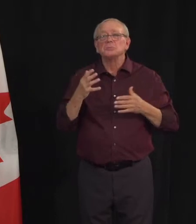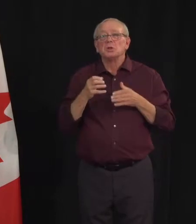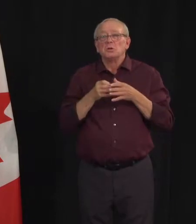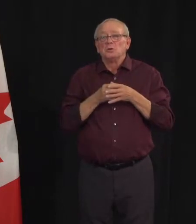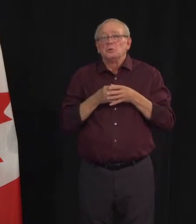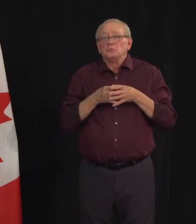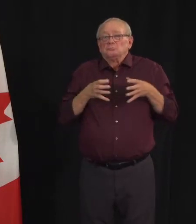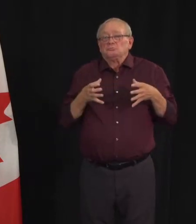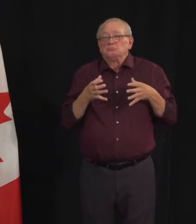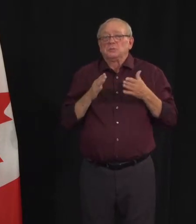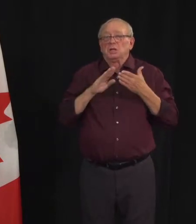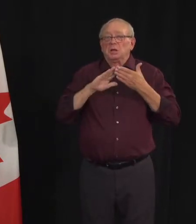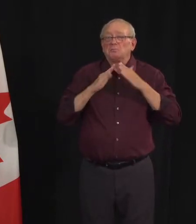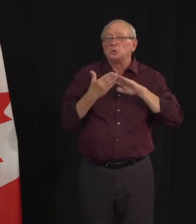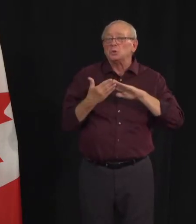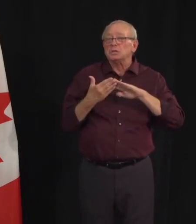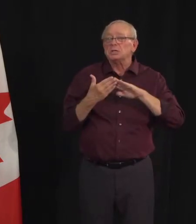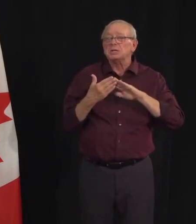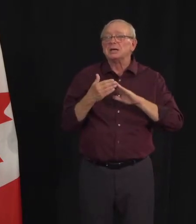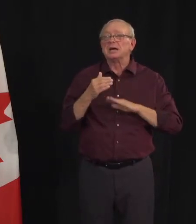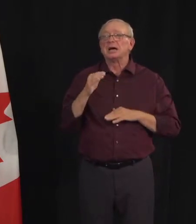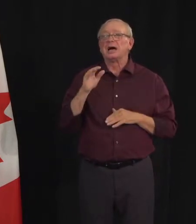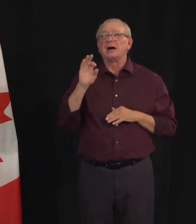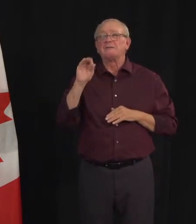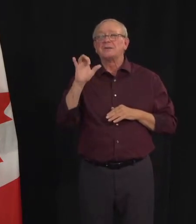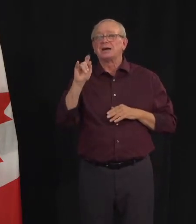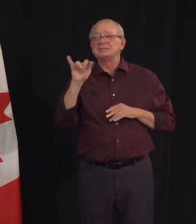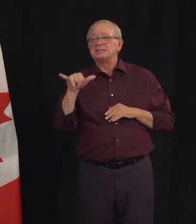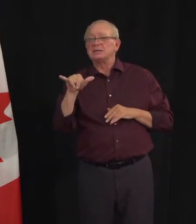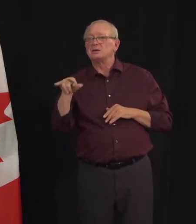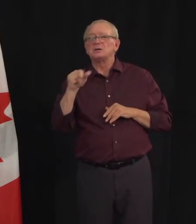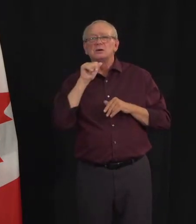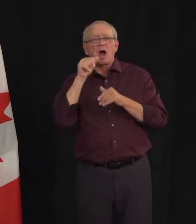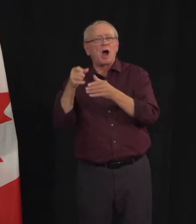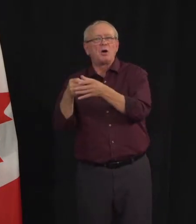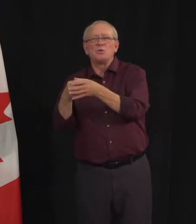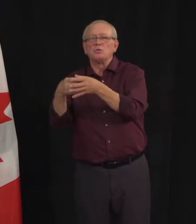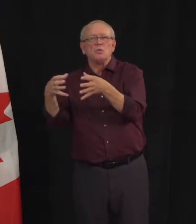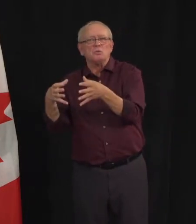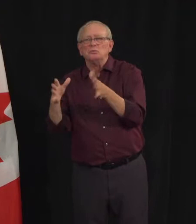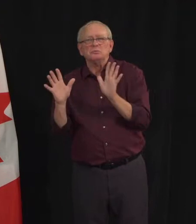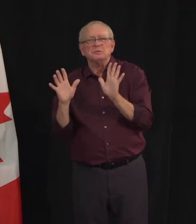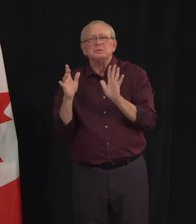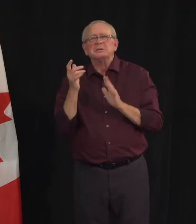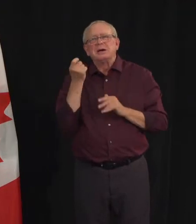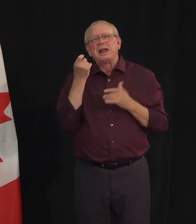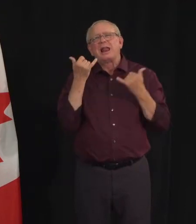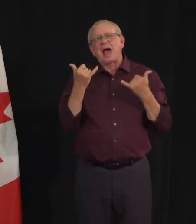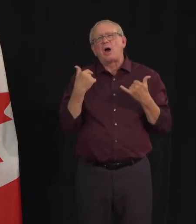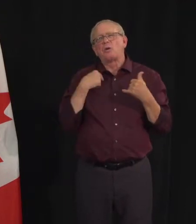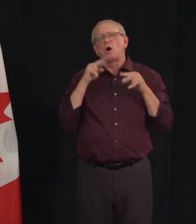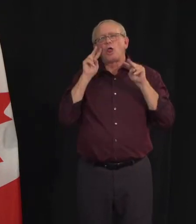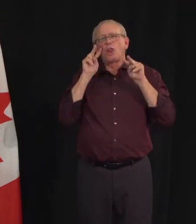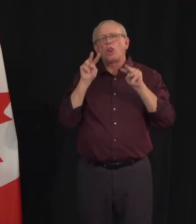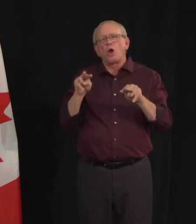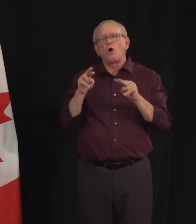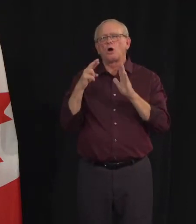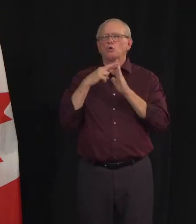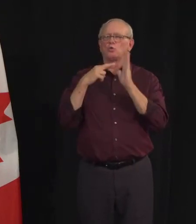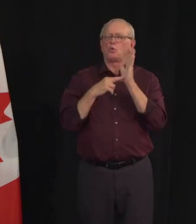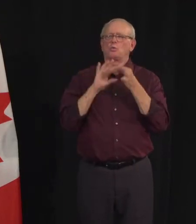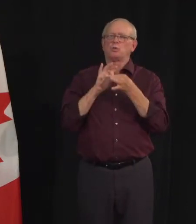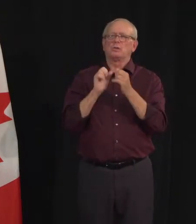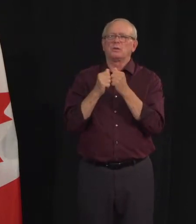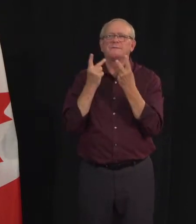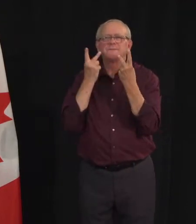transmission in facilities from our change in our visitor policy. We are looking at that closely. That is a part of our ongoing evaluation, is to be